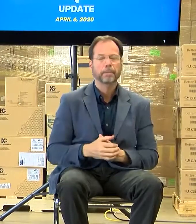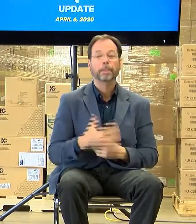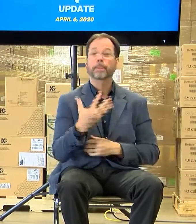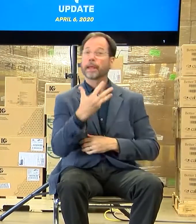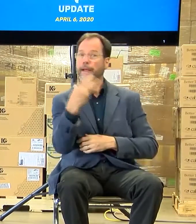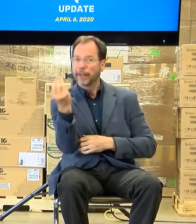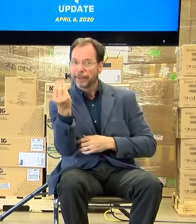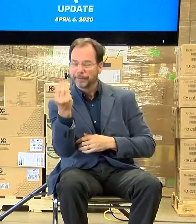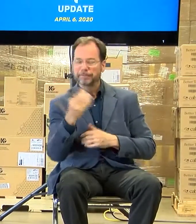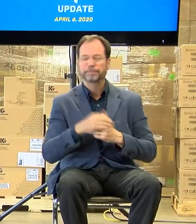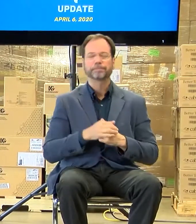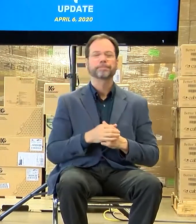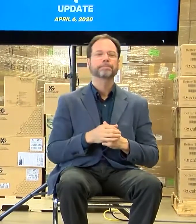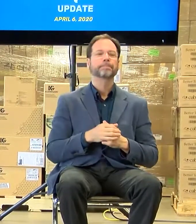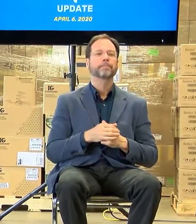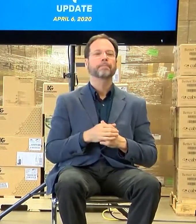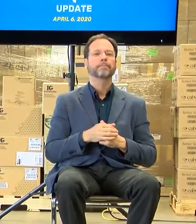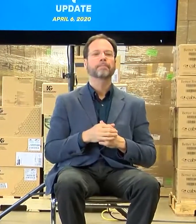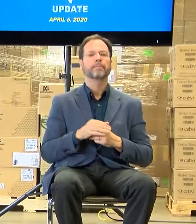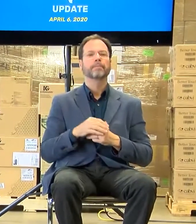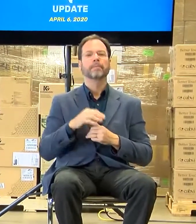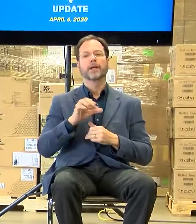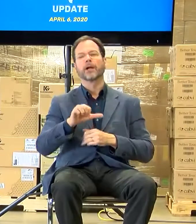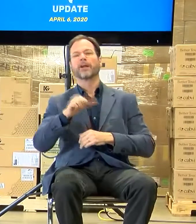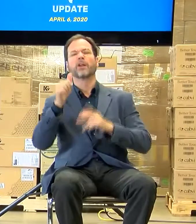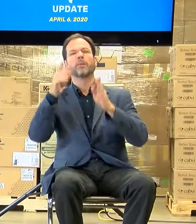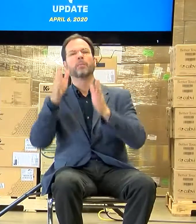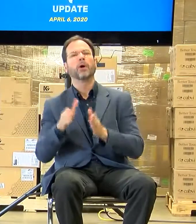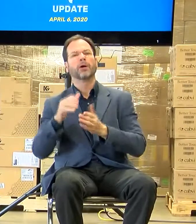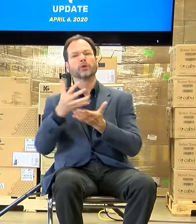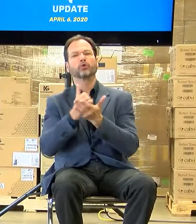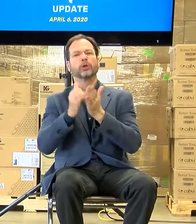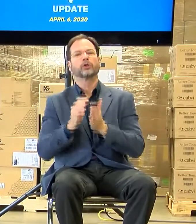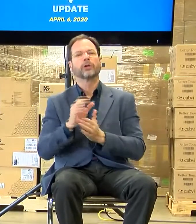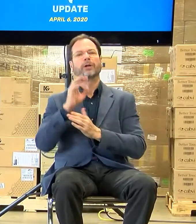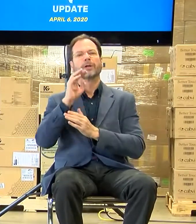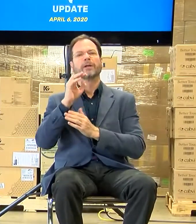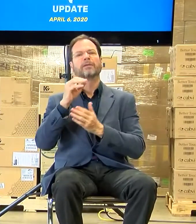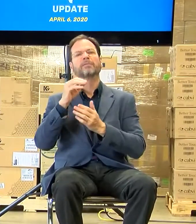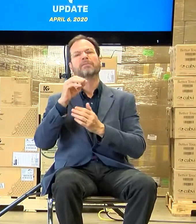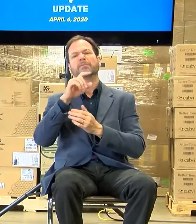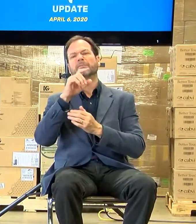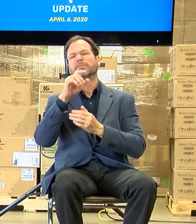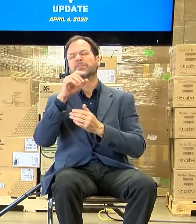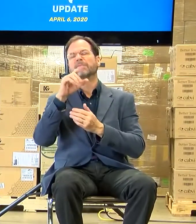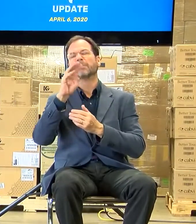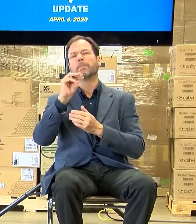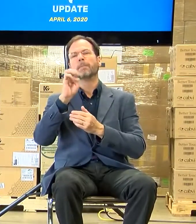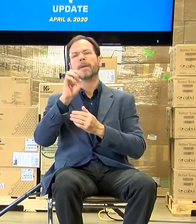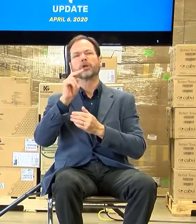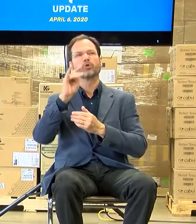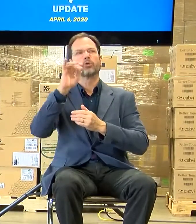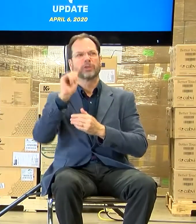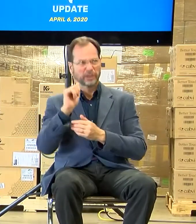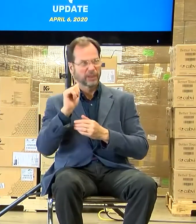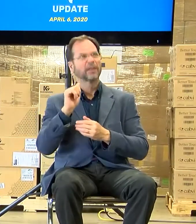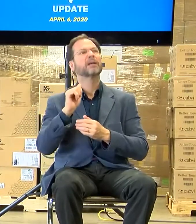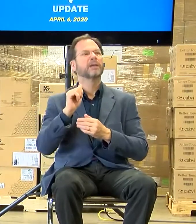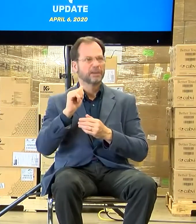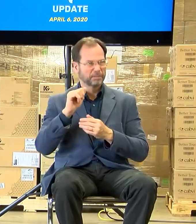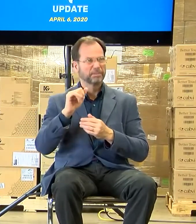Also in presentation by Treasury Secretary Mnuchin, he said that